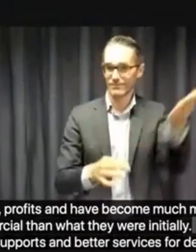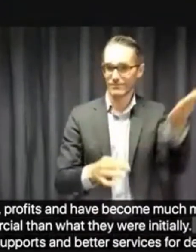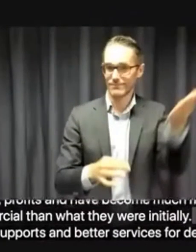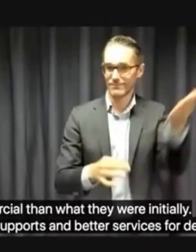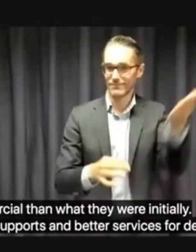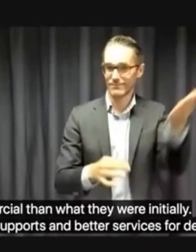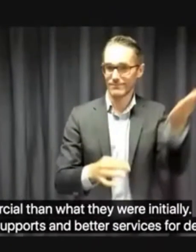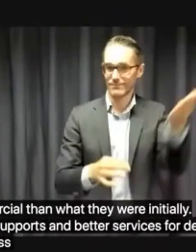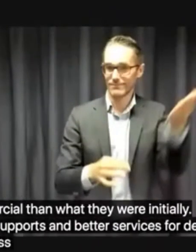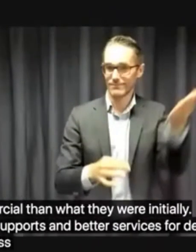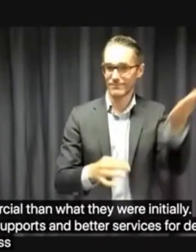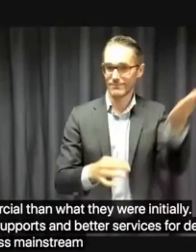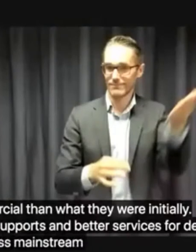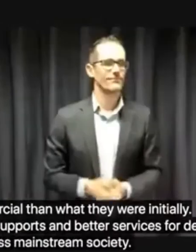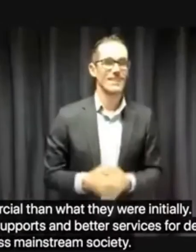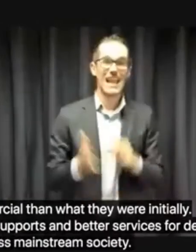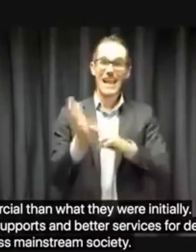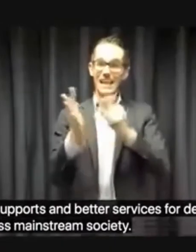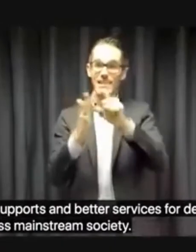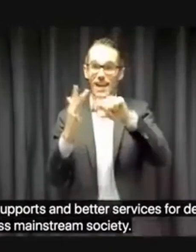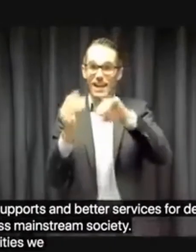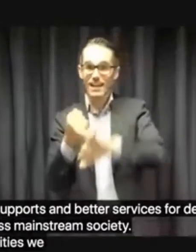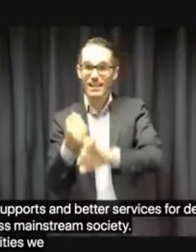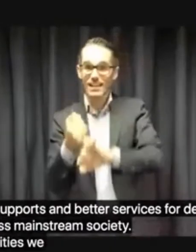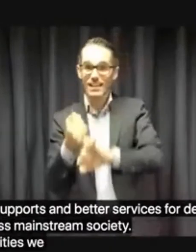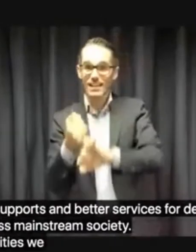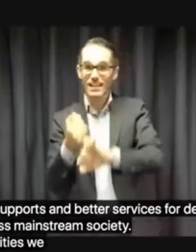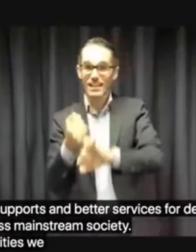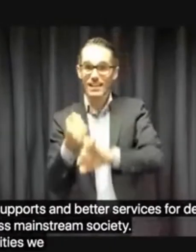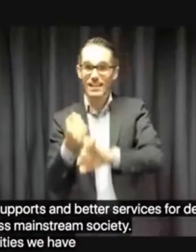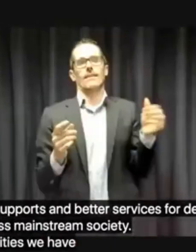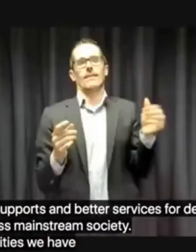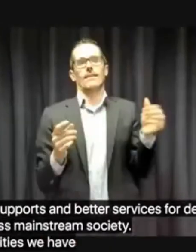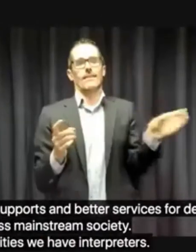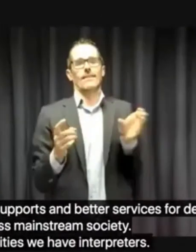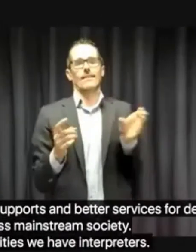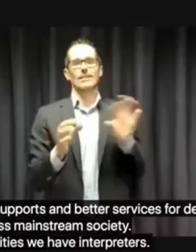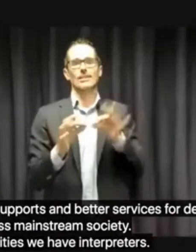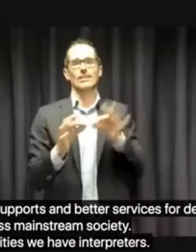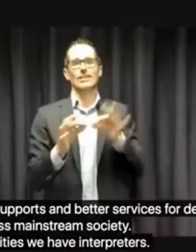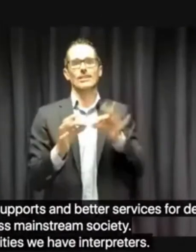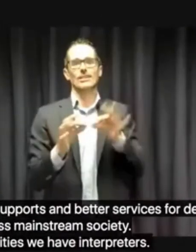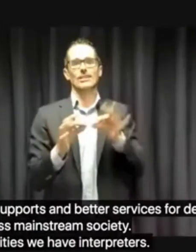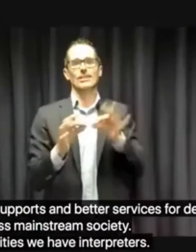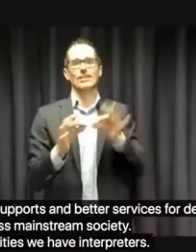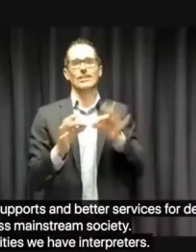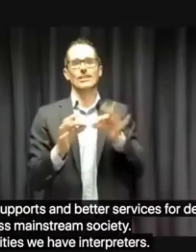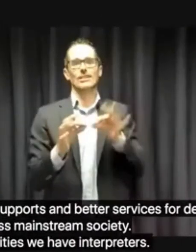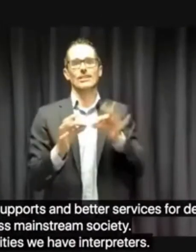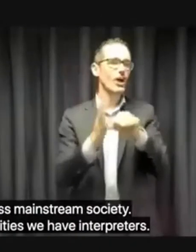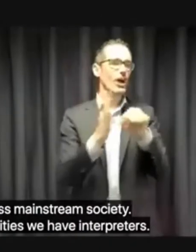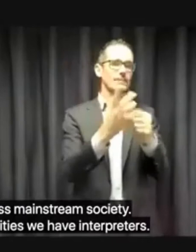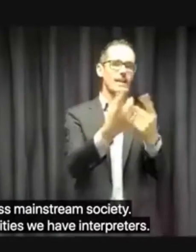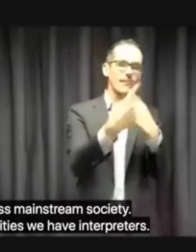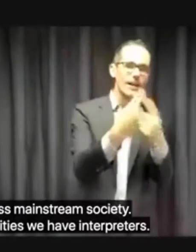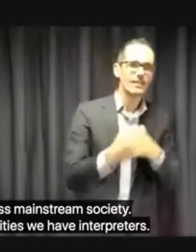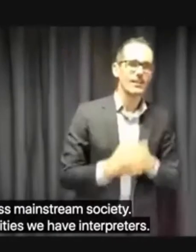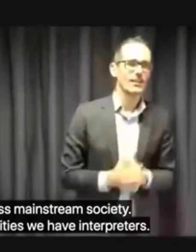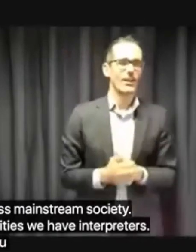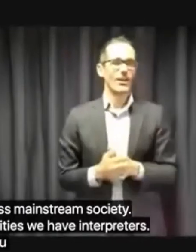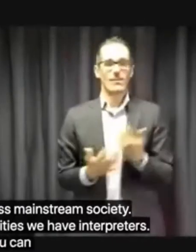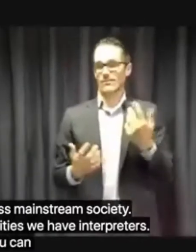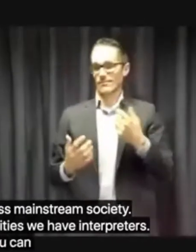we have interpreters. Historically, we now can have technology, interpreters. NDIS means that you can have integrity through your regular